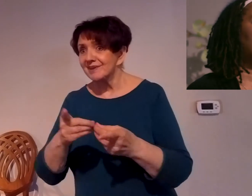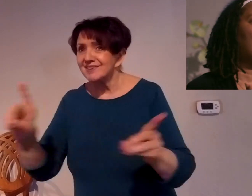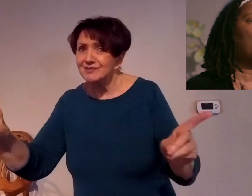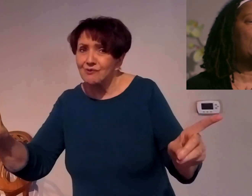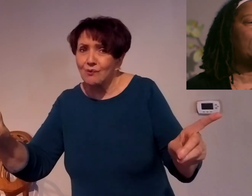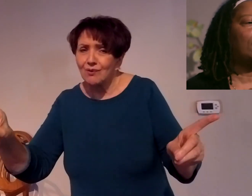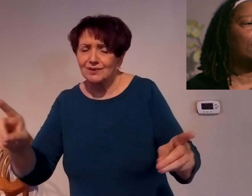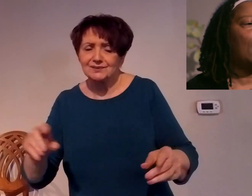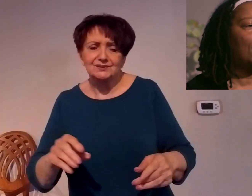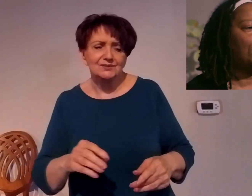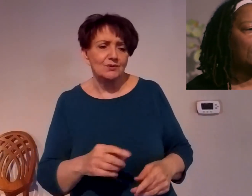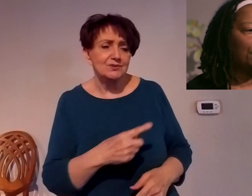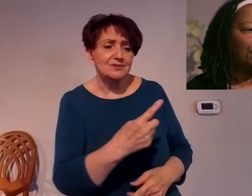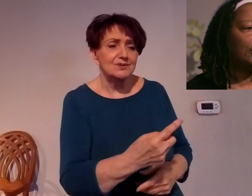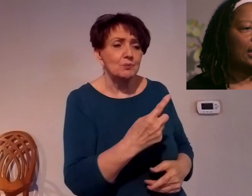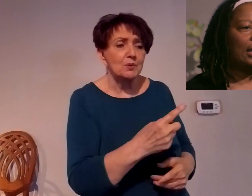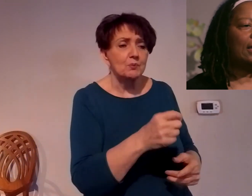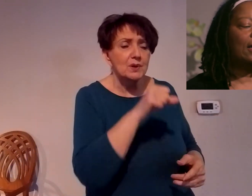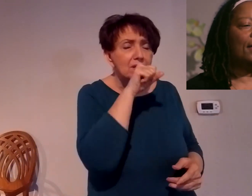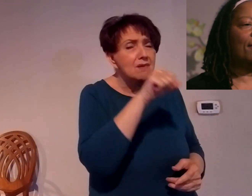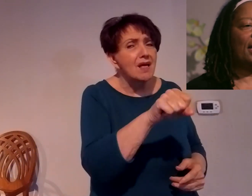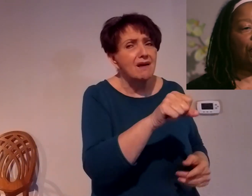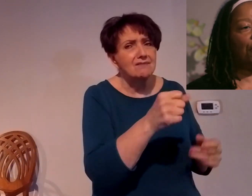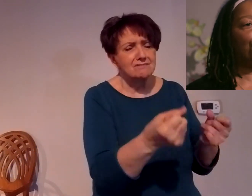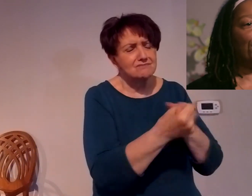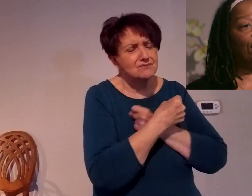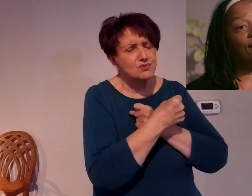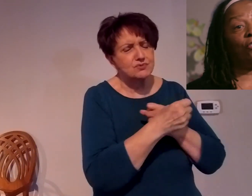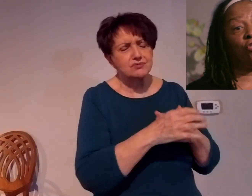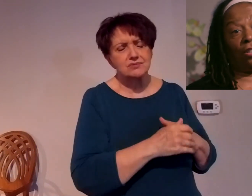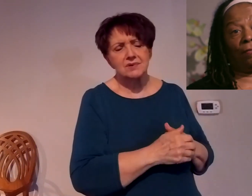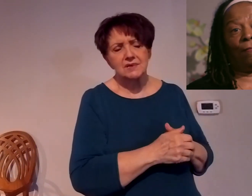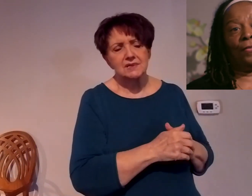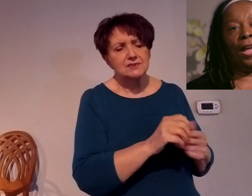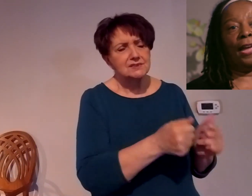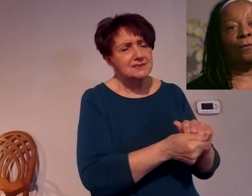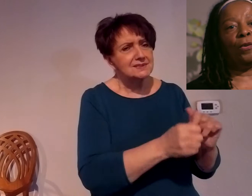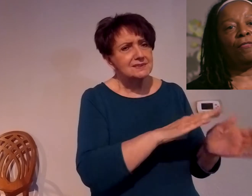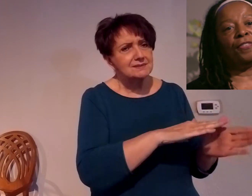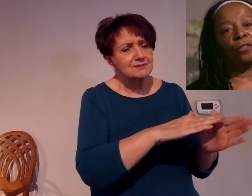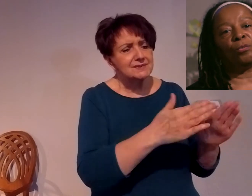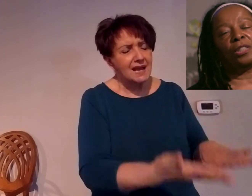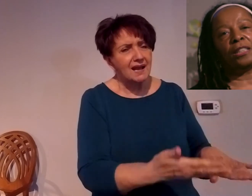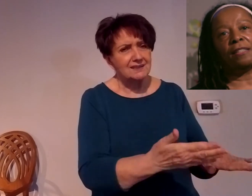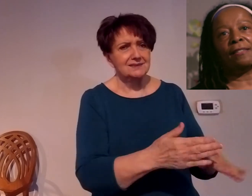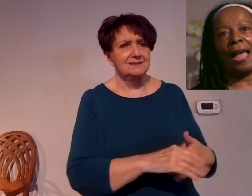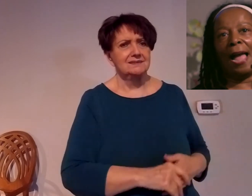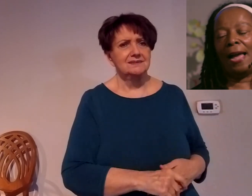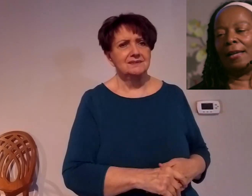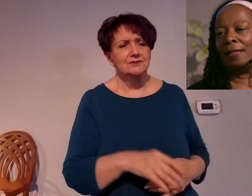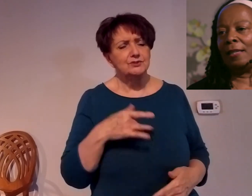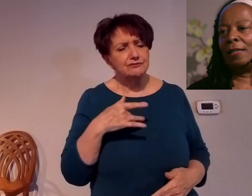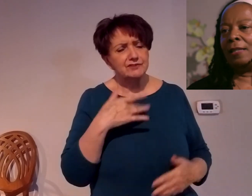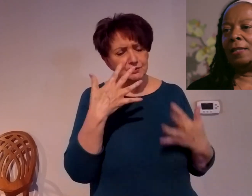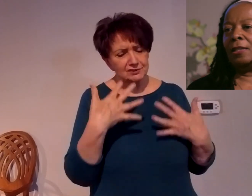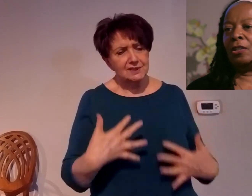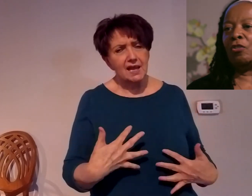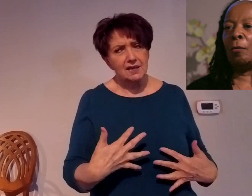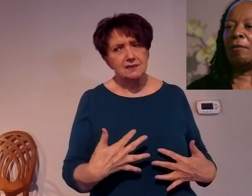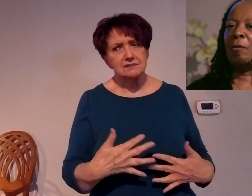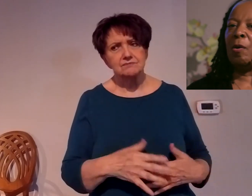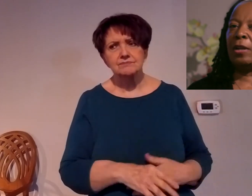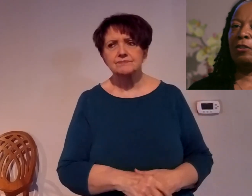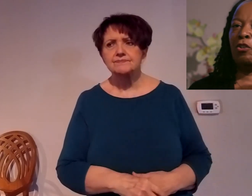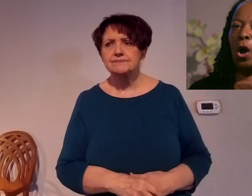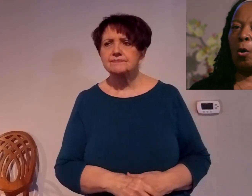or someone we love dearly makes their transition, and we feel really sad.